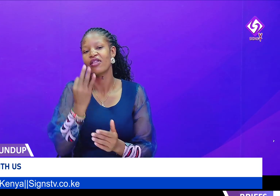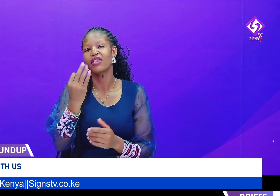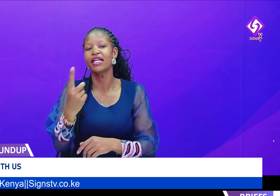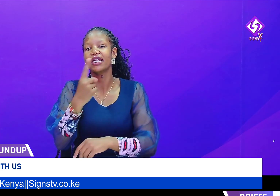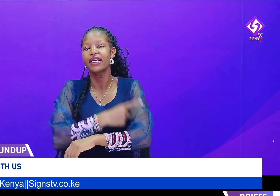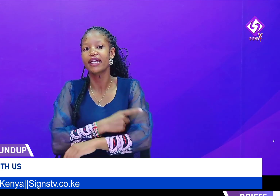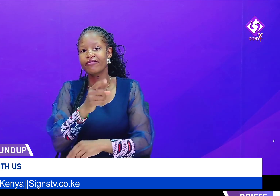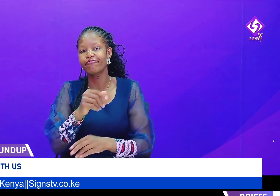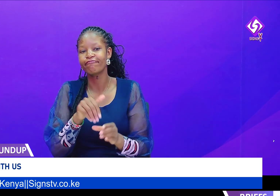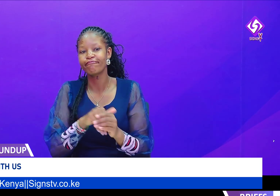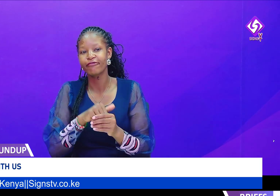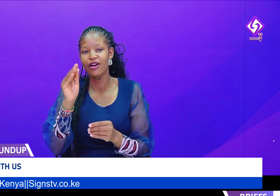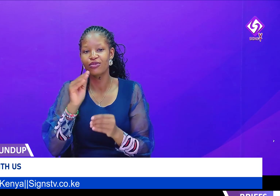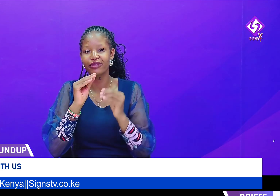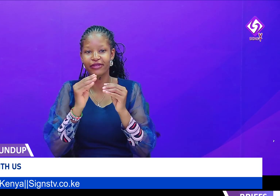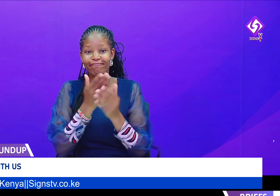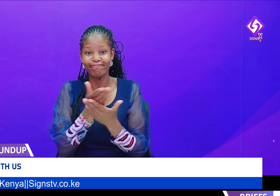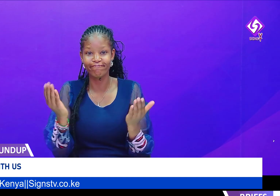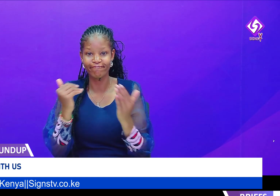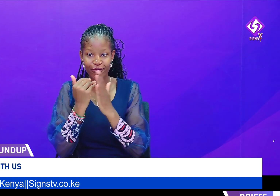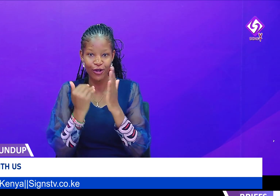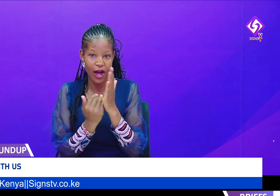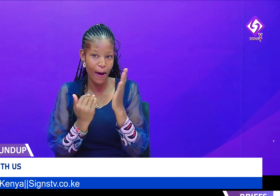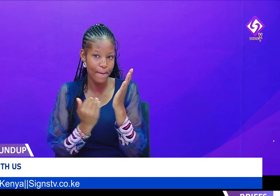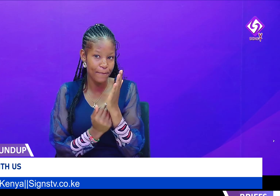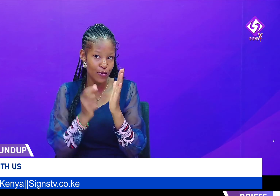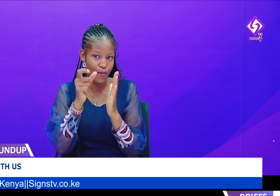program coordinated by Hope Mobility.